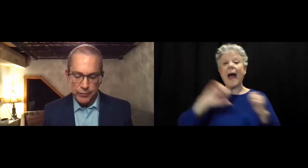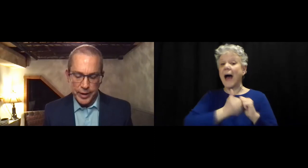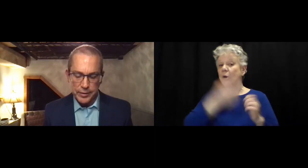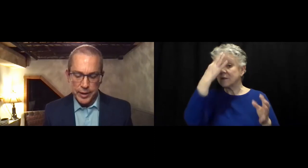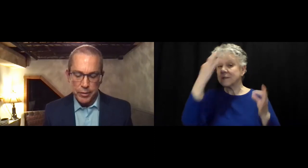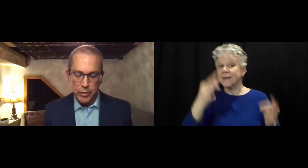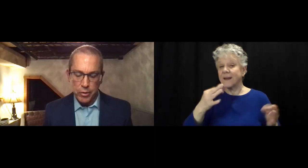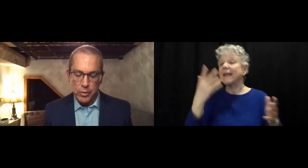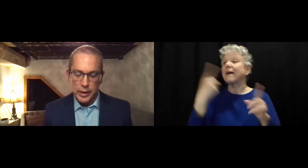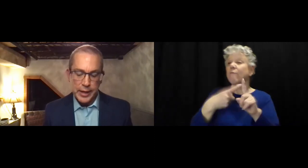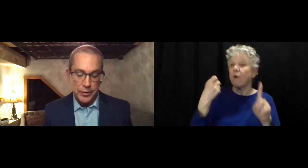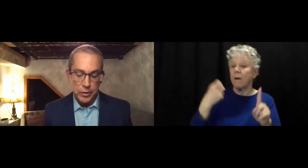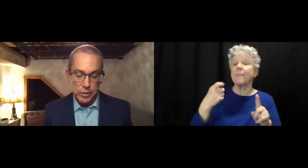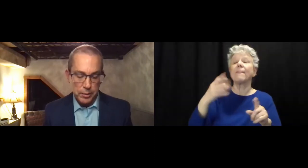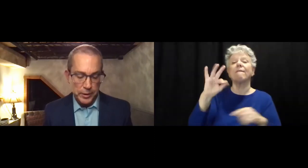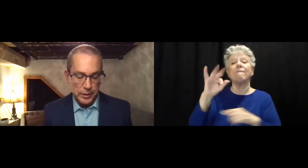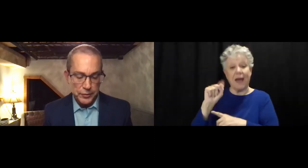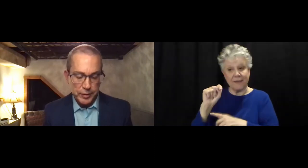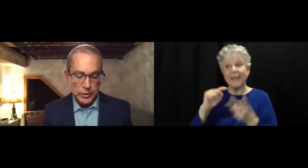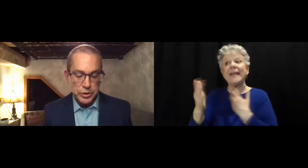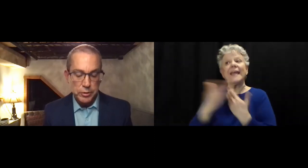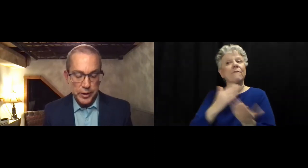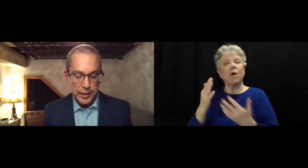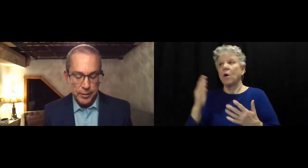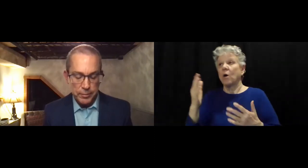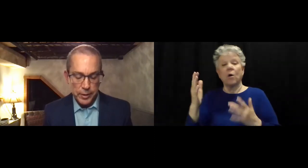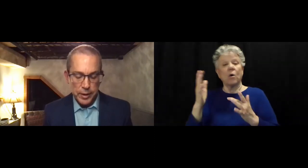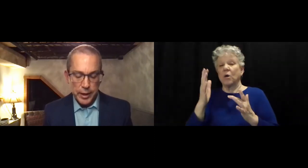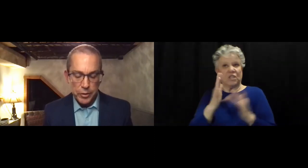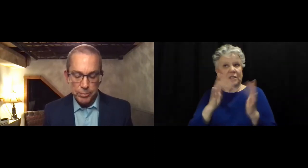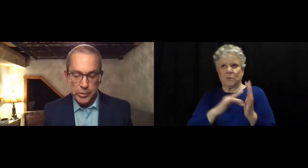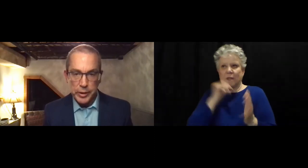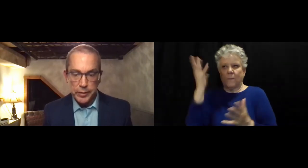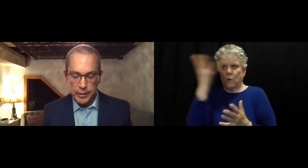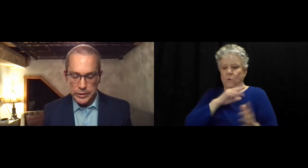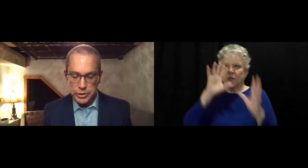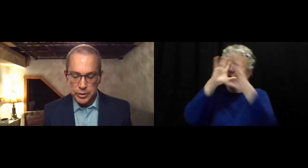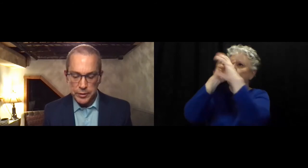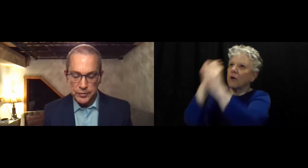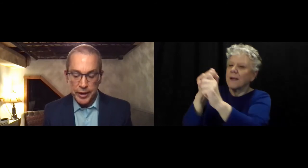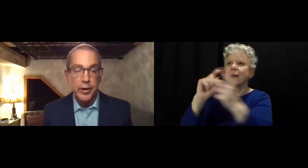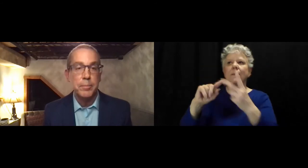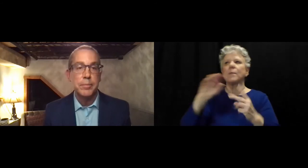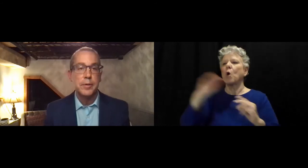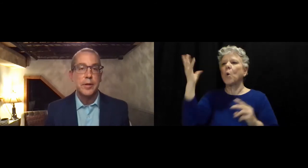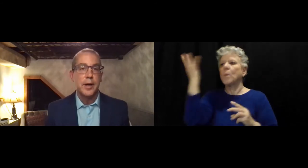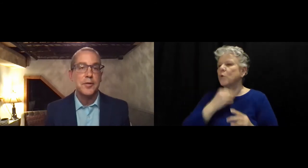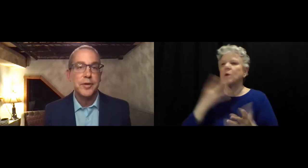paradoxical fact that though he had no comeliness that we should look at him and no beauty that we should desire